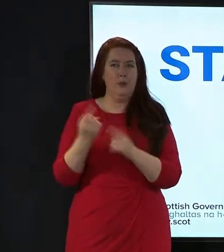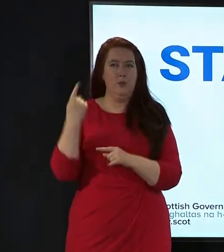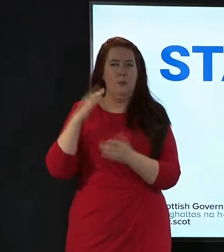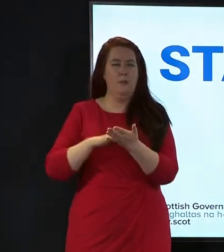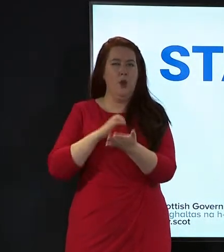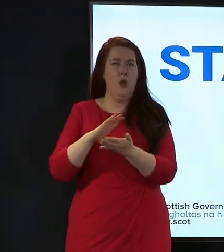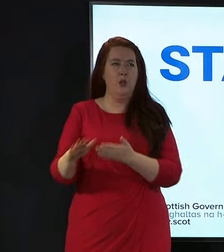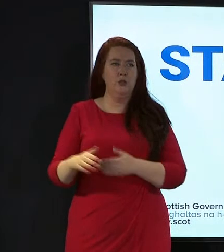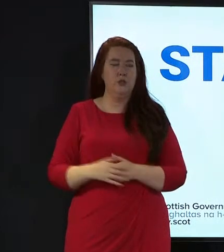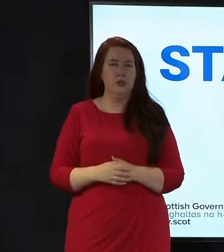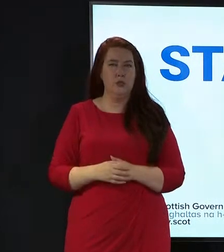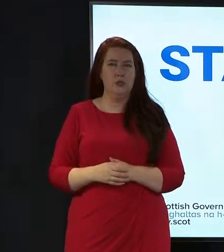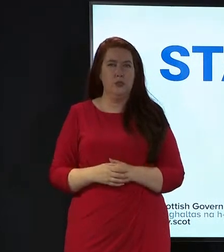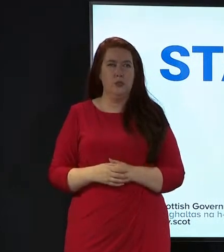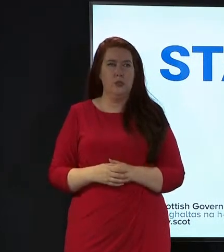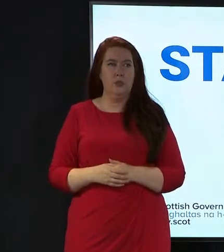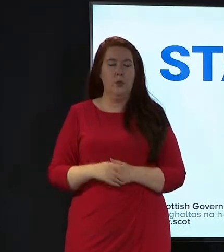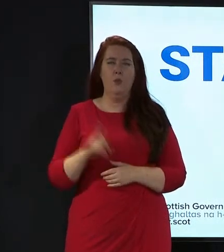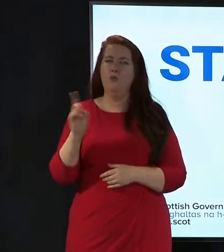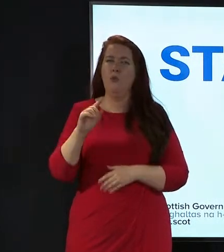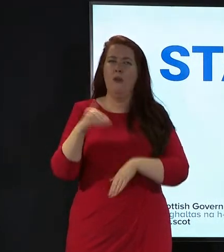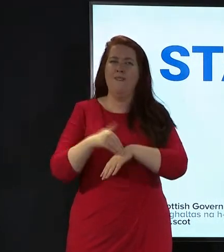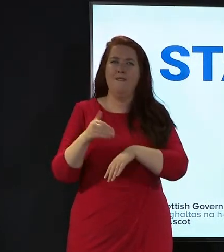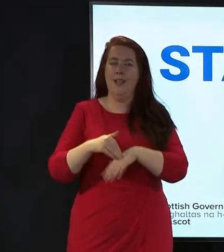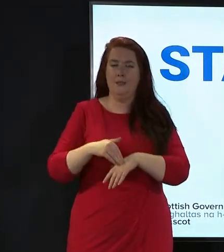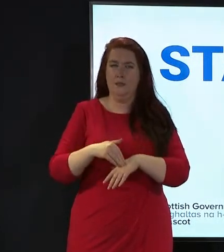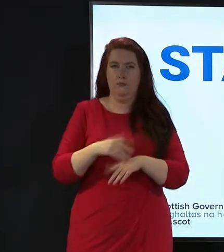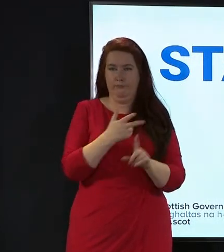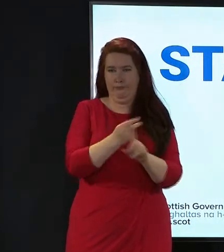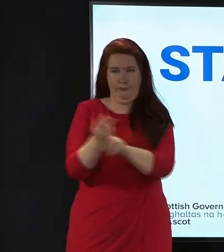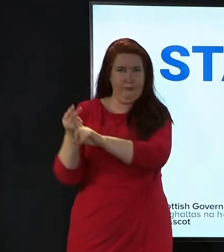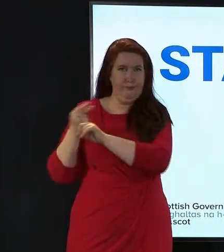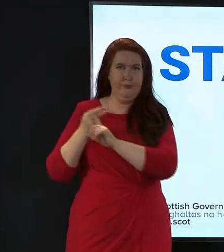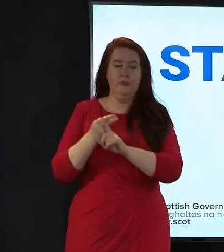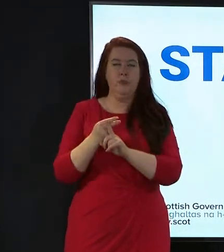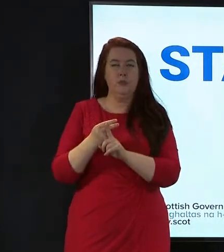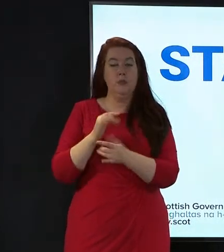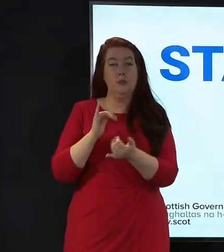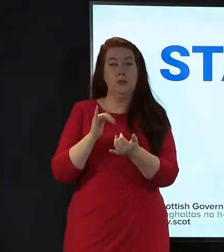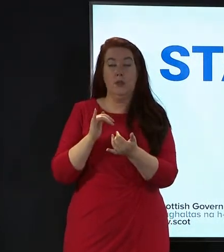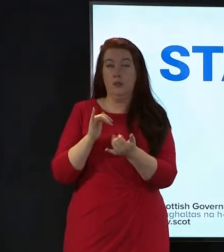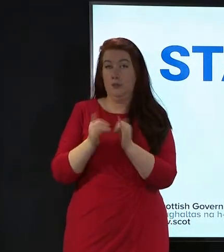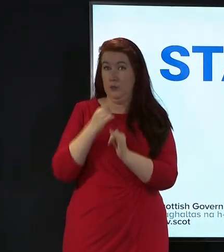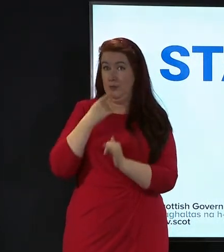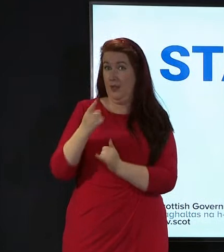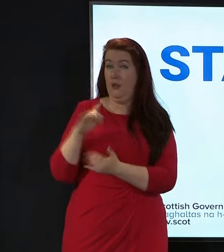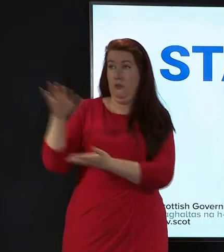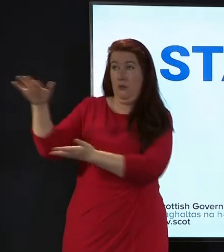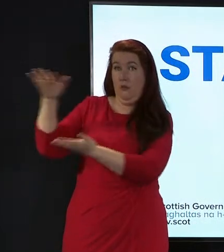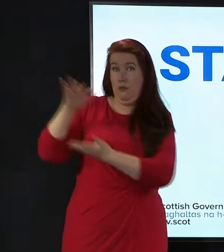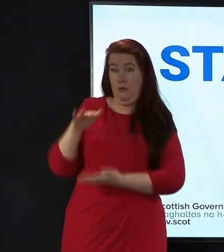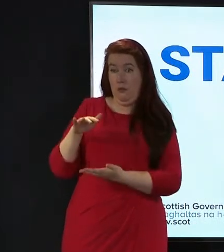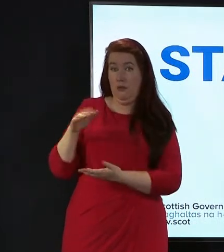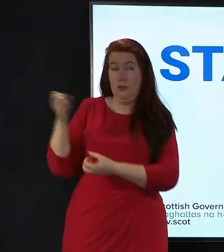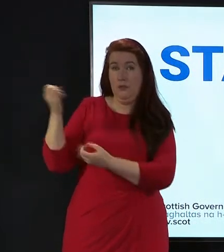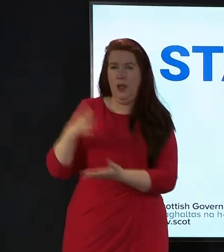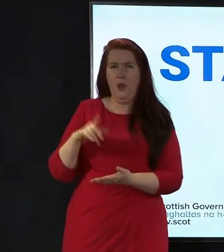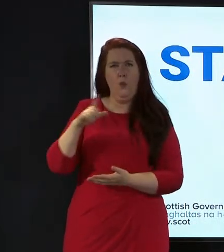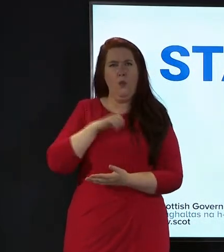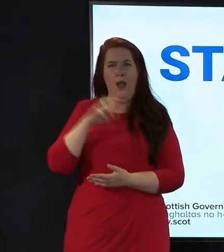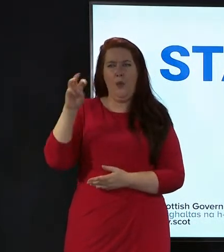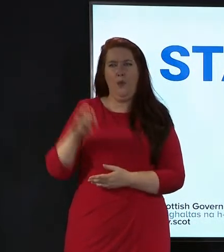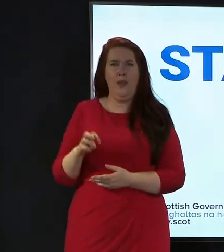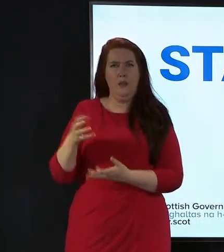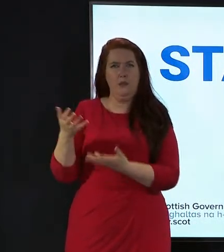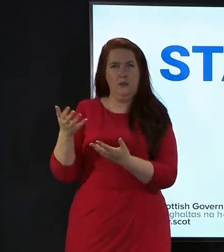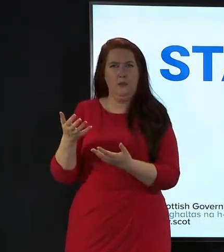what is the limiting factor on the rollout? You said a couple of times that it's supply. If that's the case, then why did Wales get 80% of the